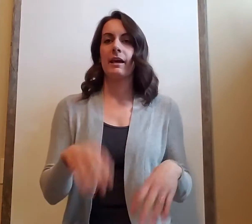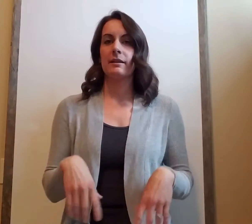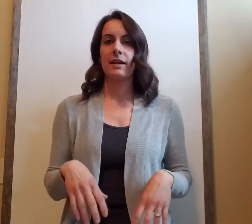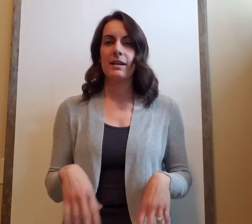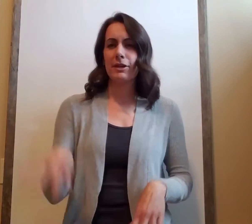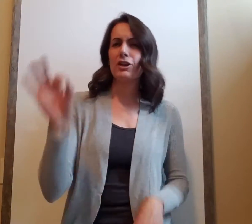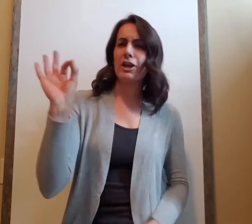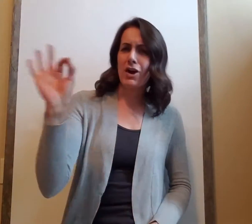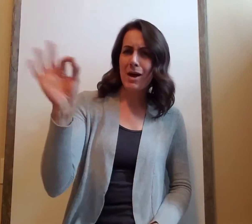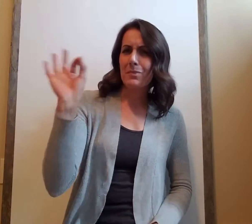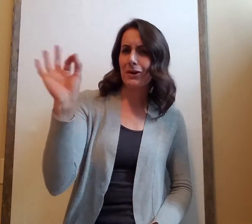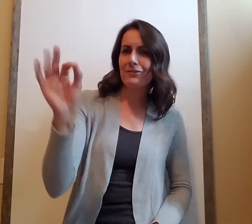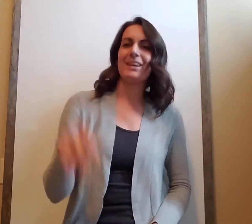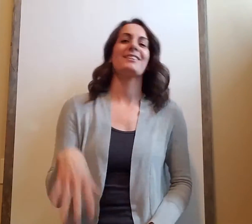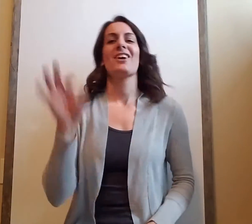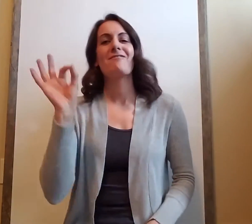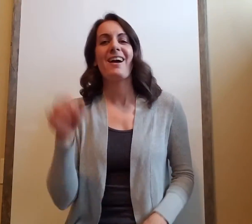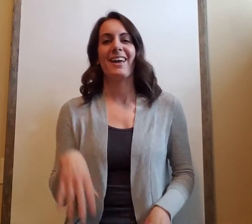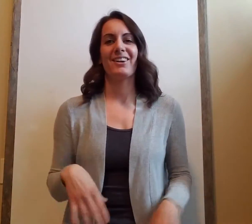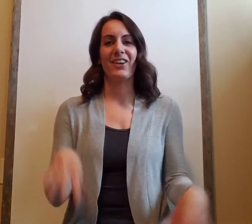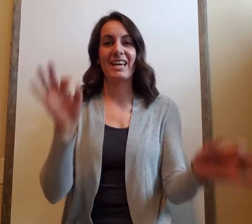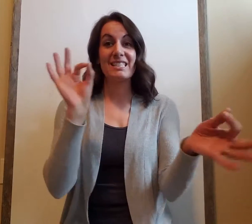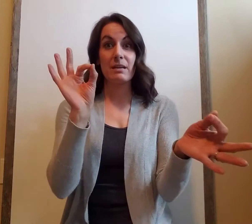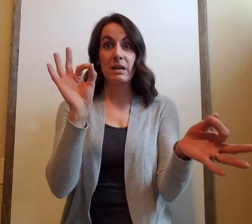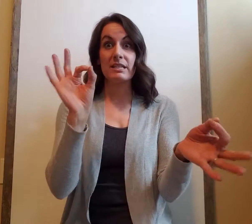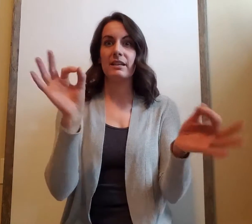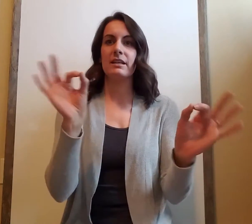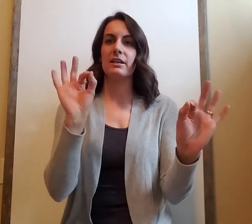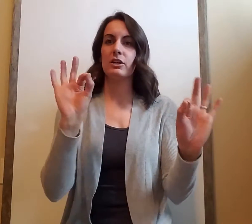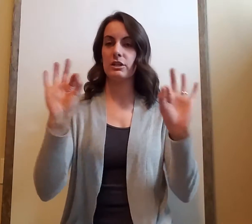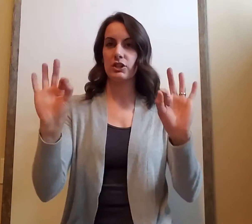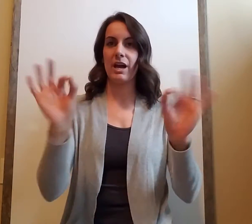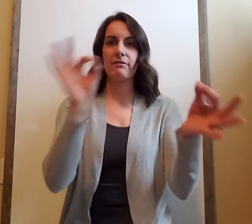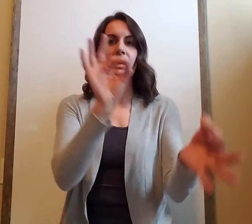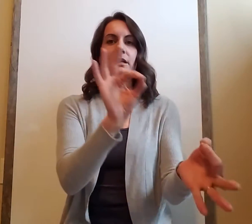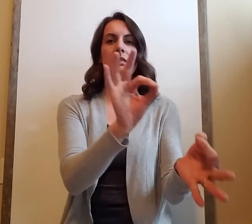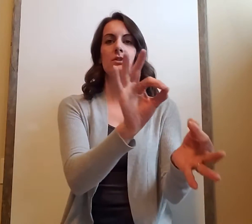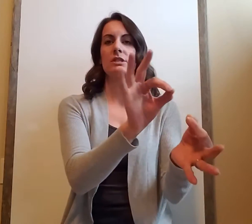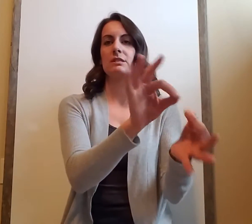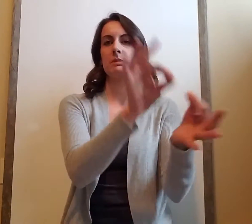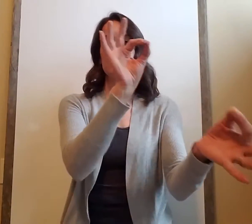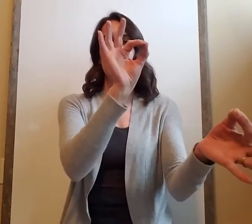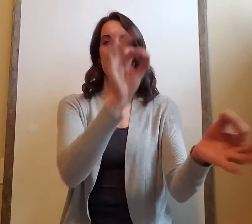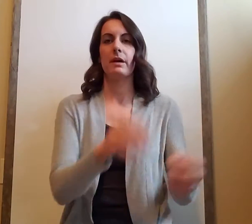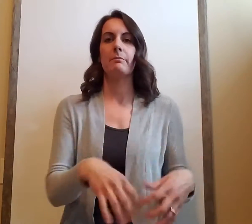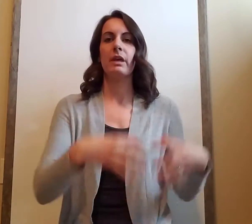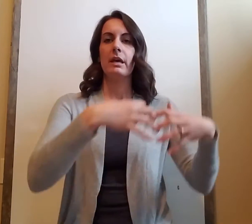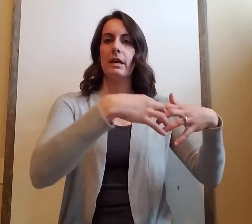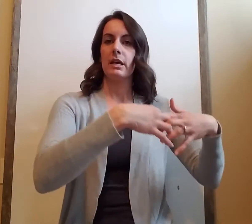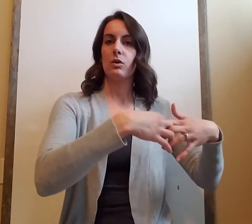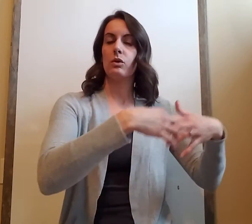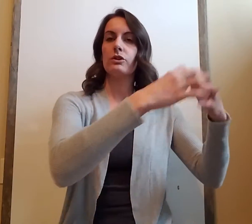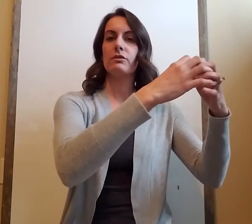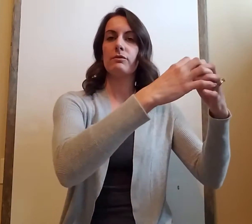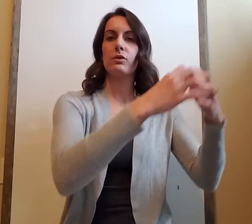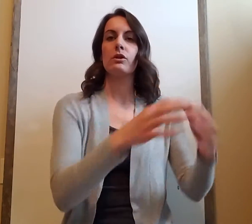and kind of like you're like, oh yeah, perfect. All right. Okay, same idea here. It's your F hands, and you just simply tap them. In order to form